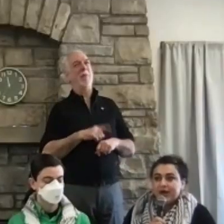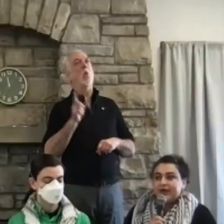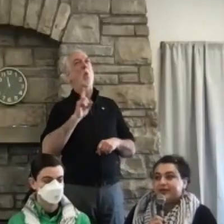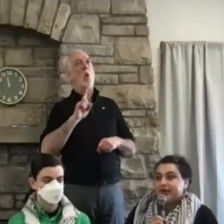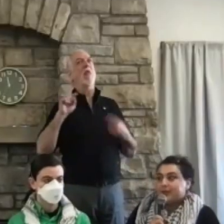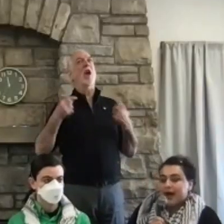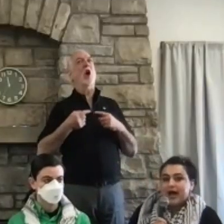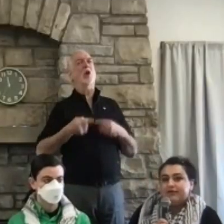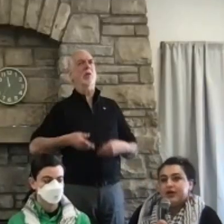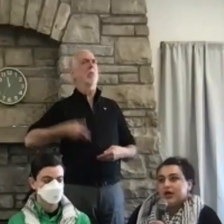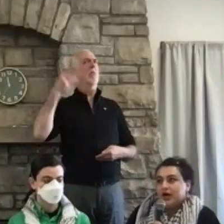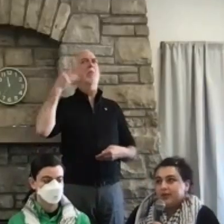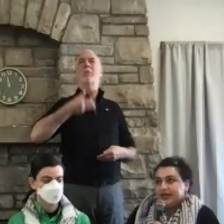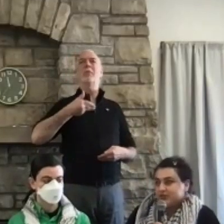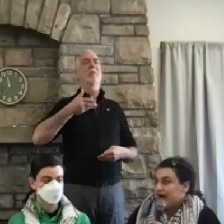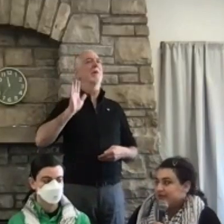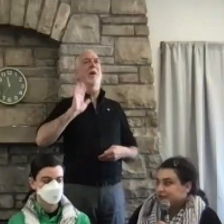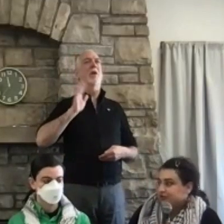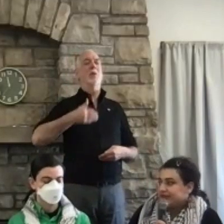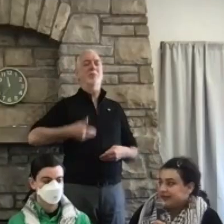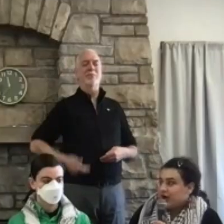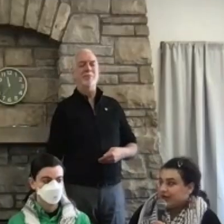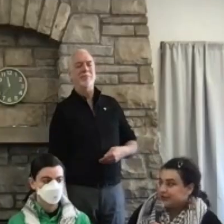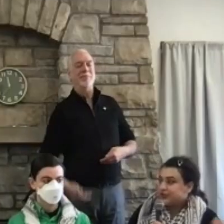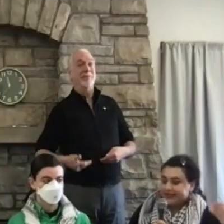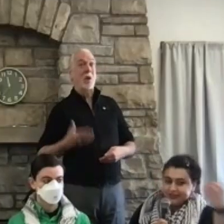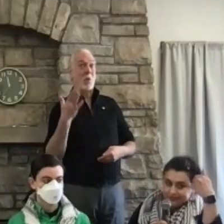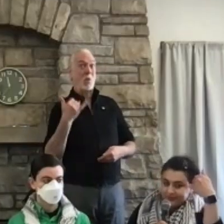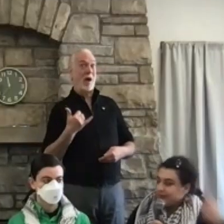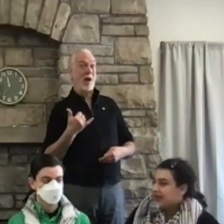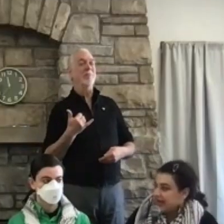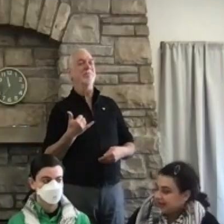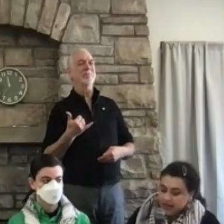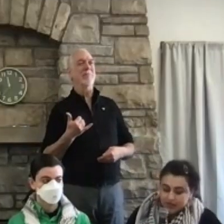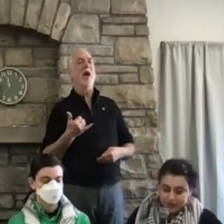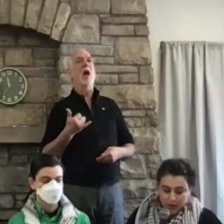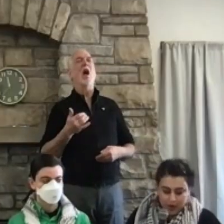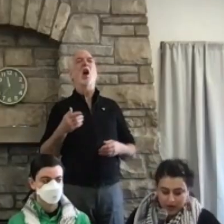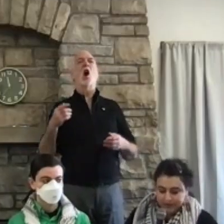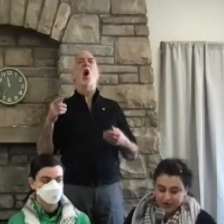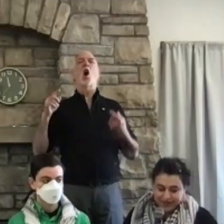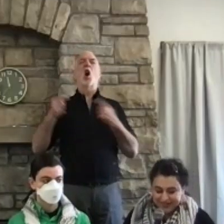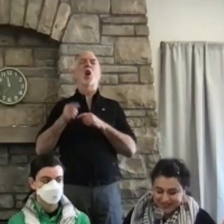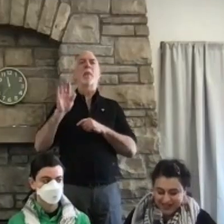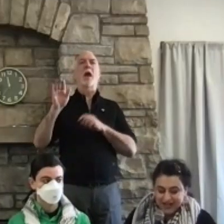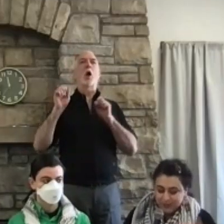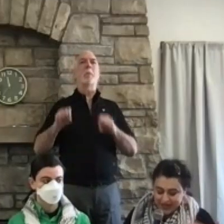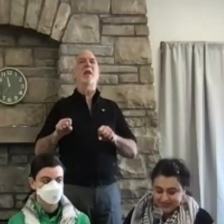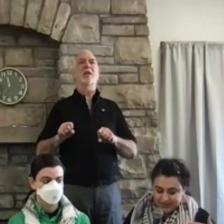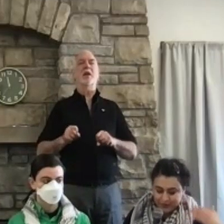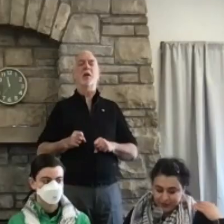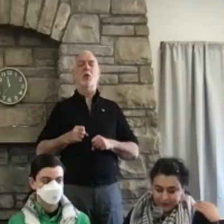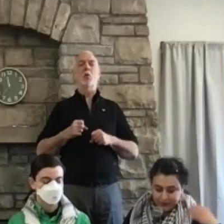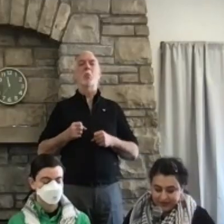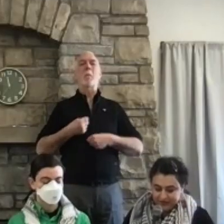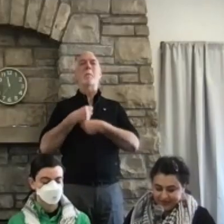body rather than upper half. And it's why the children are usually head. So, sorry, that's not.